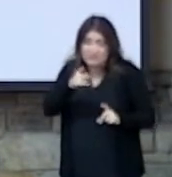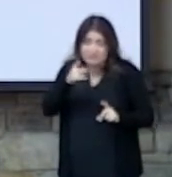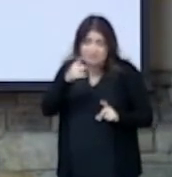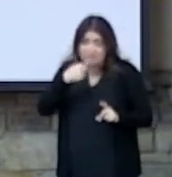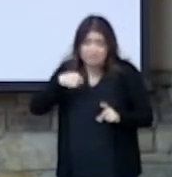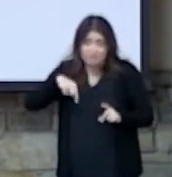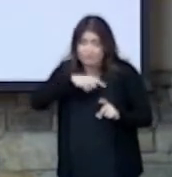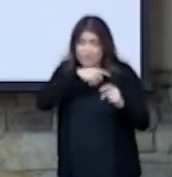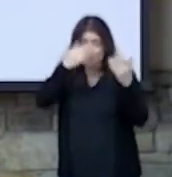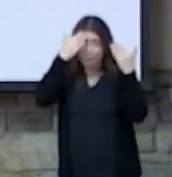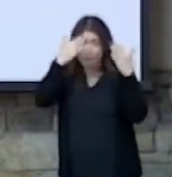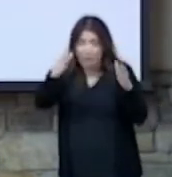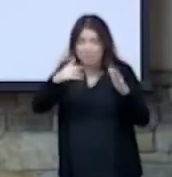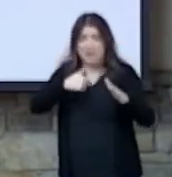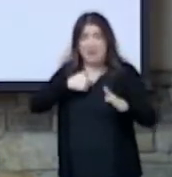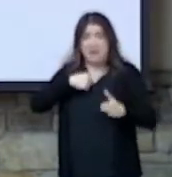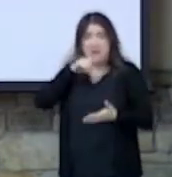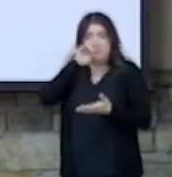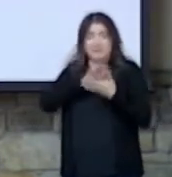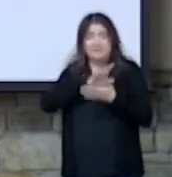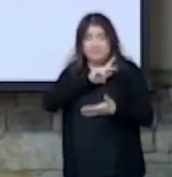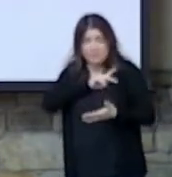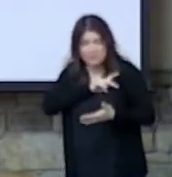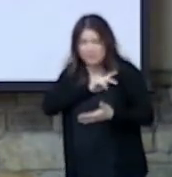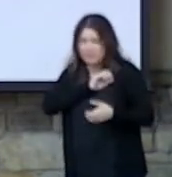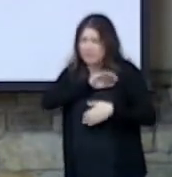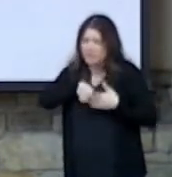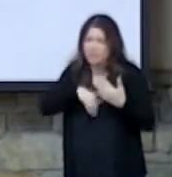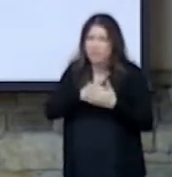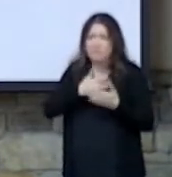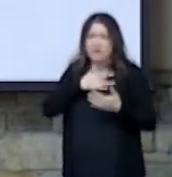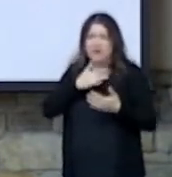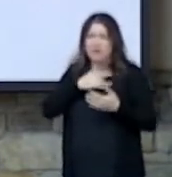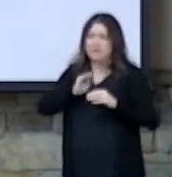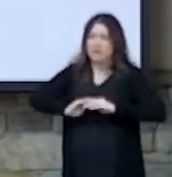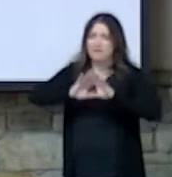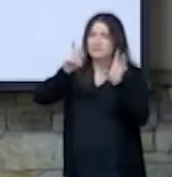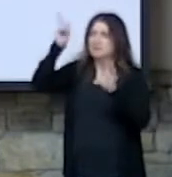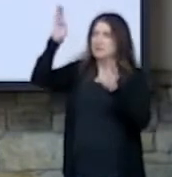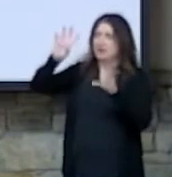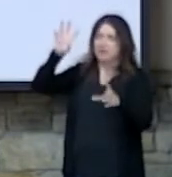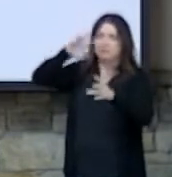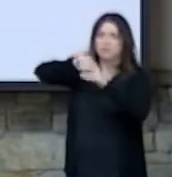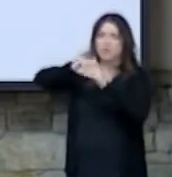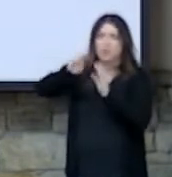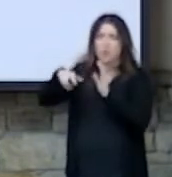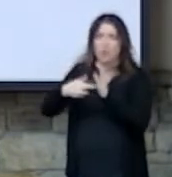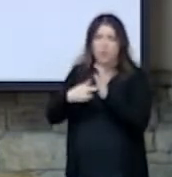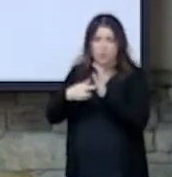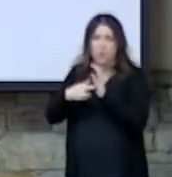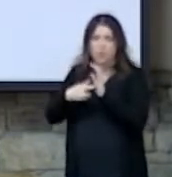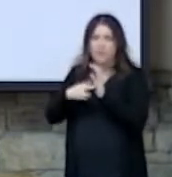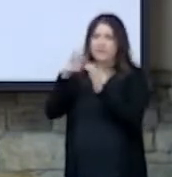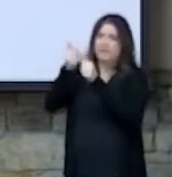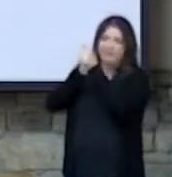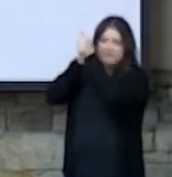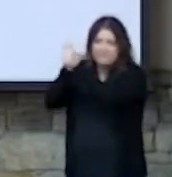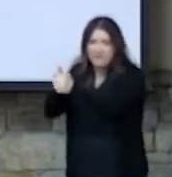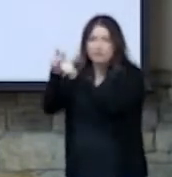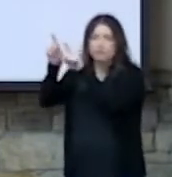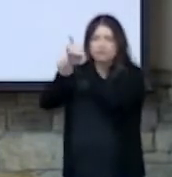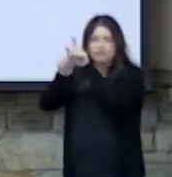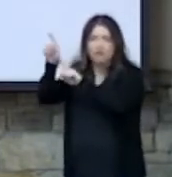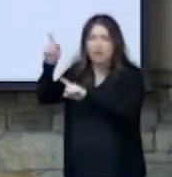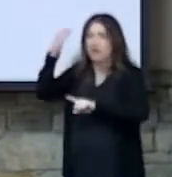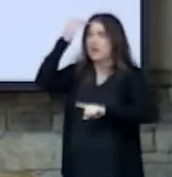But I believe personally with all my heart that God obviously played a role in them following that star and knowing to the